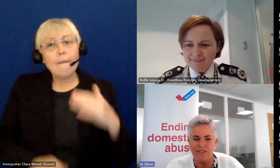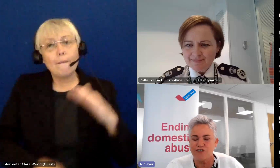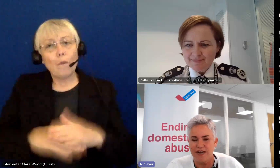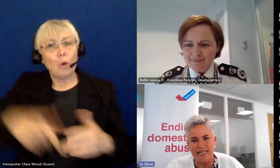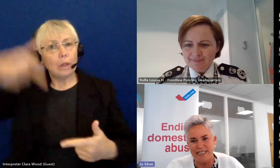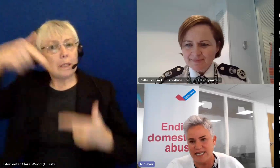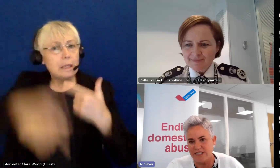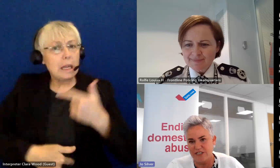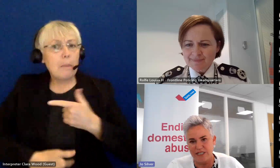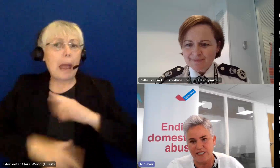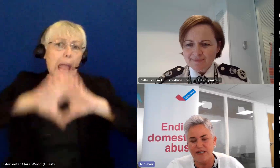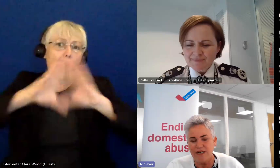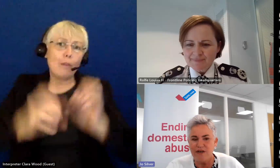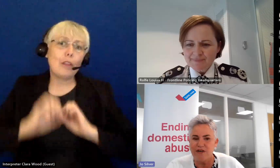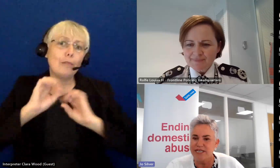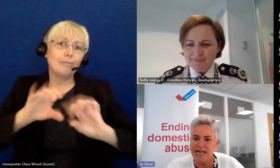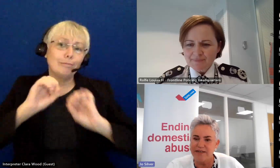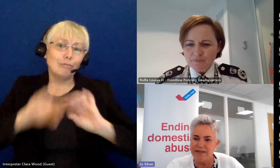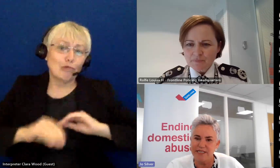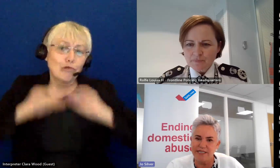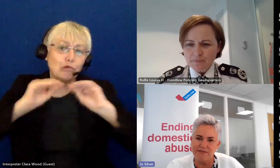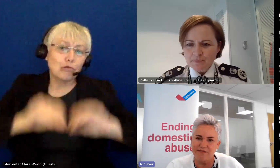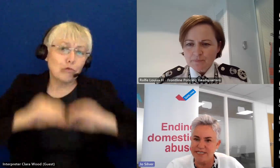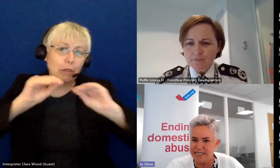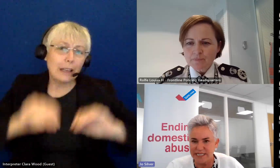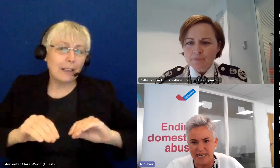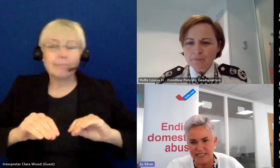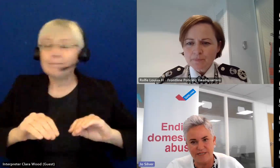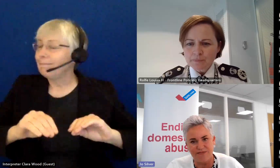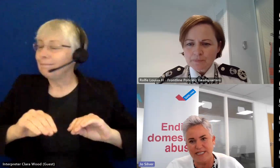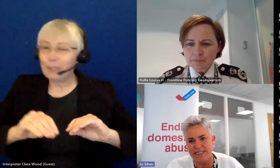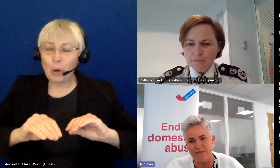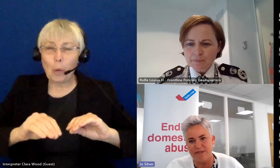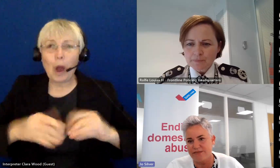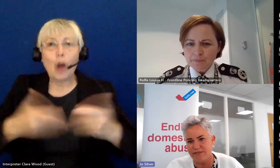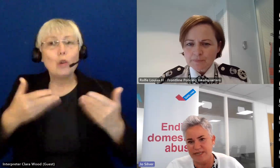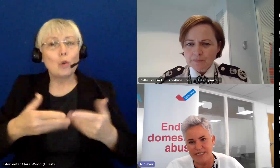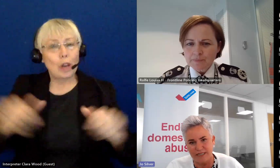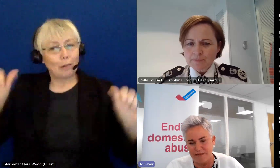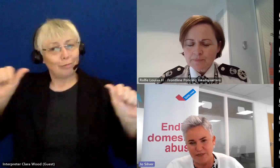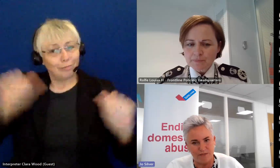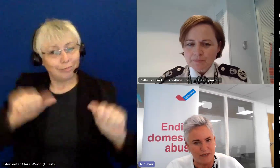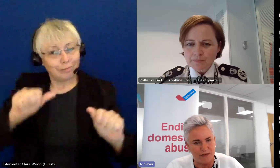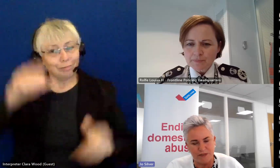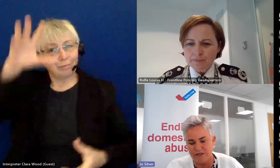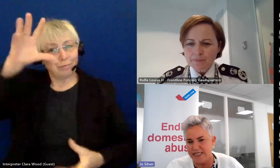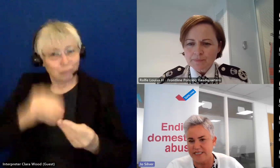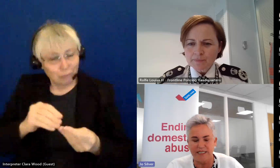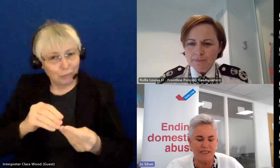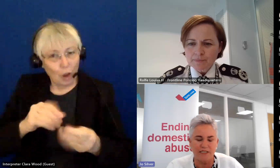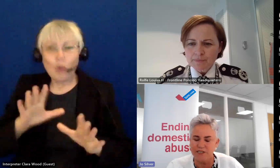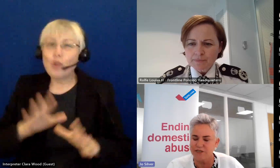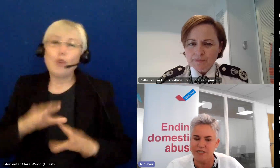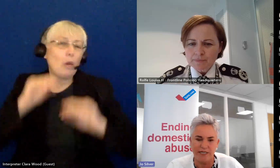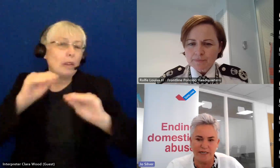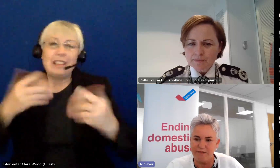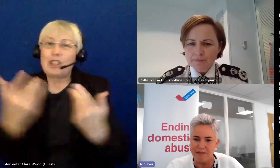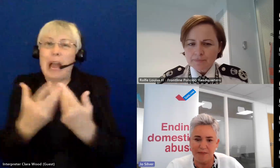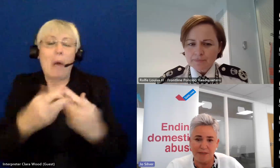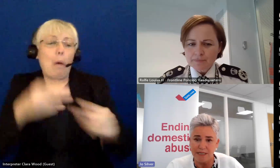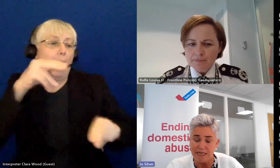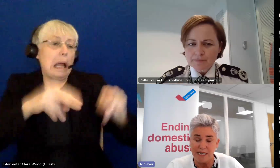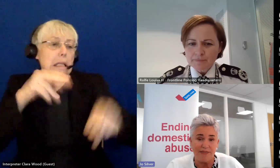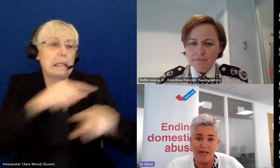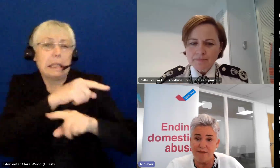comprehensive training session on how to risk assess victims of domestic abuse, perpetrators, children and